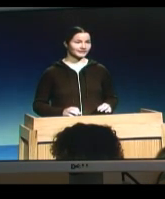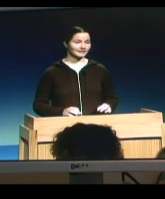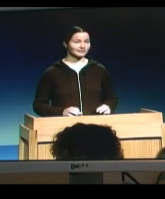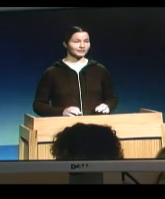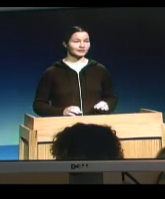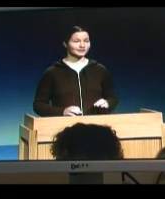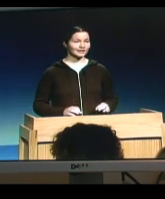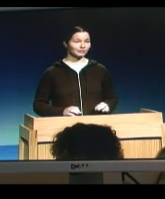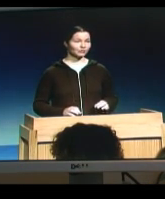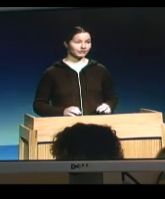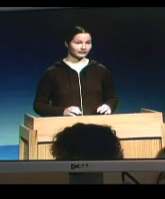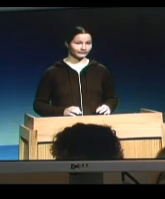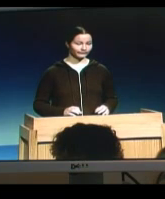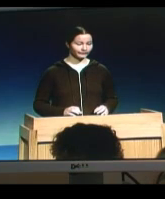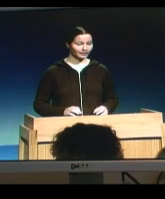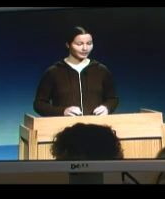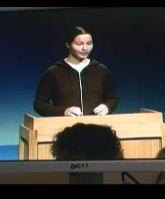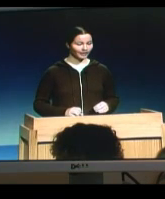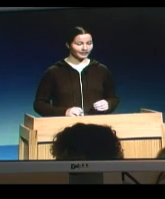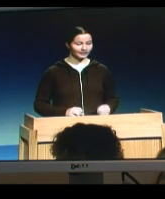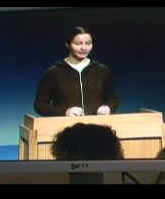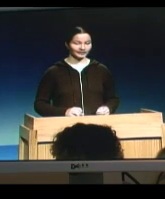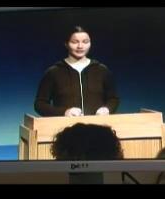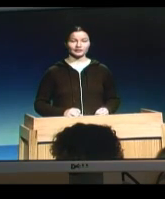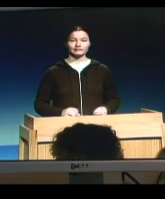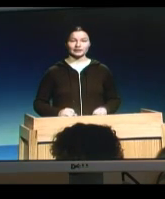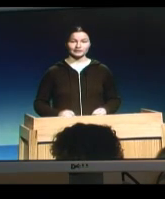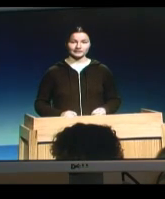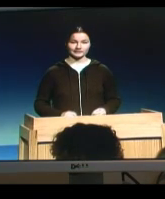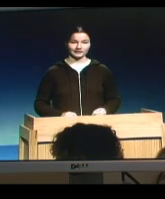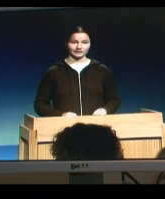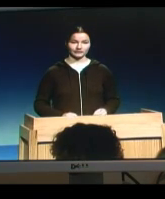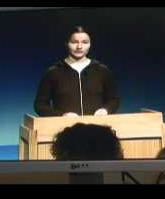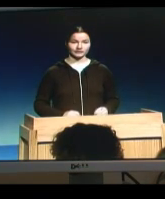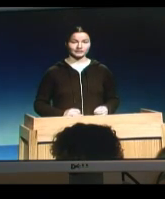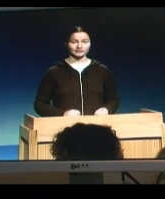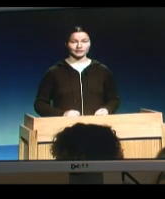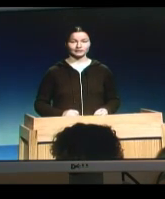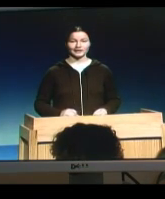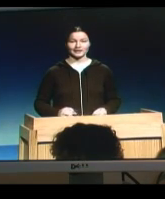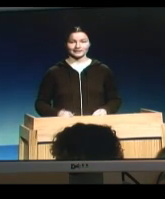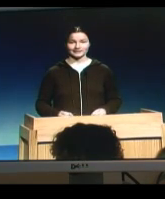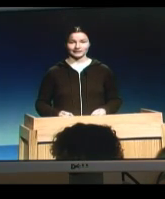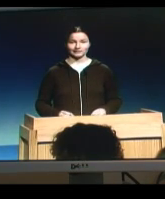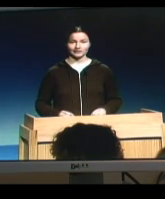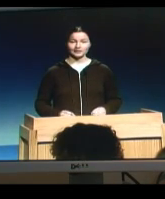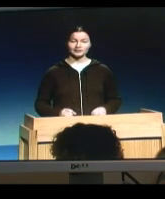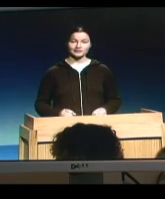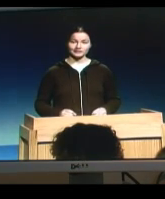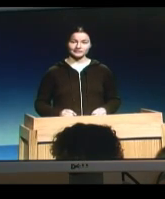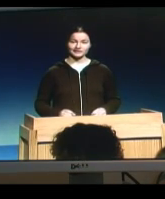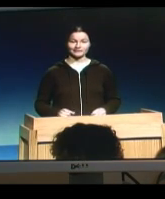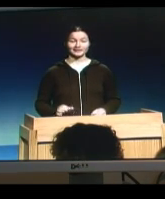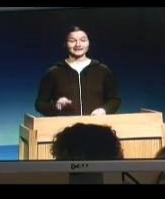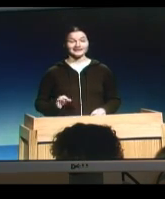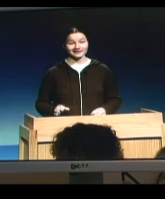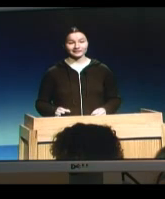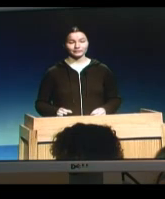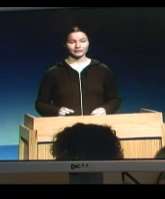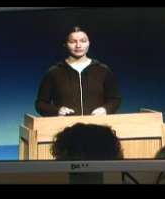them in the same order. On the other hand, American Sign Language, also called ASL, doesn't always have exactly one